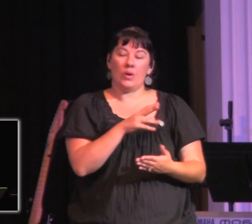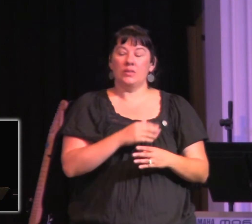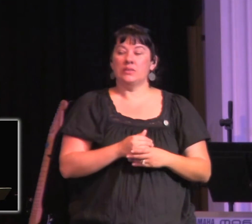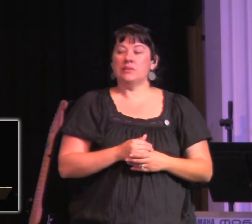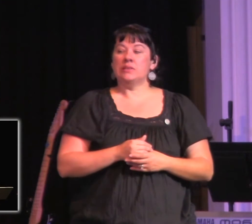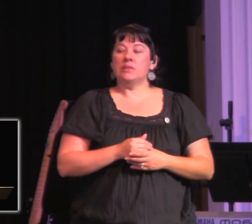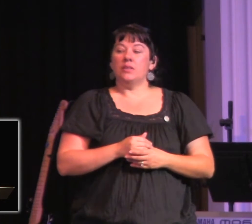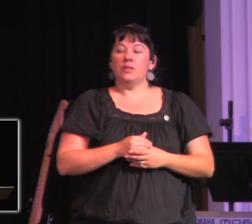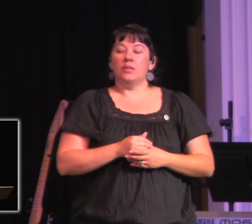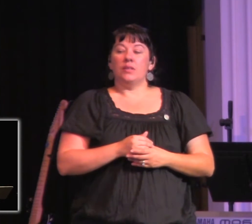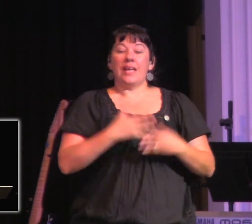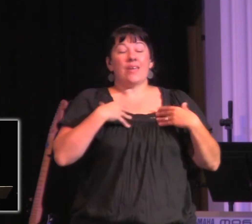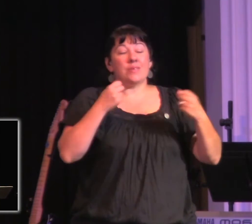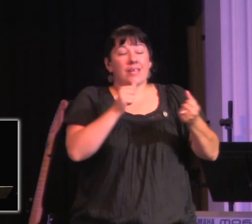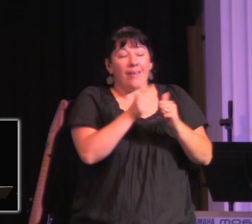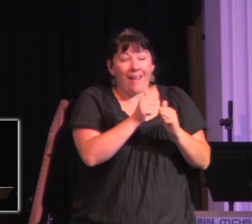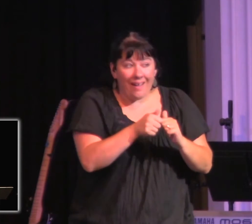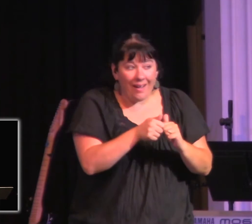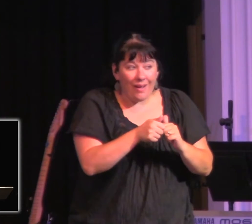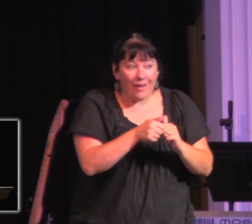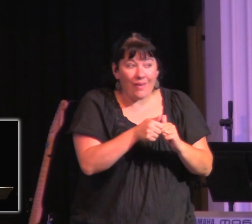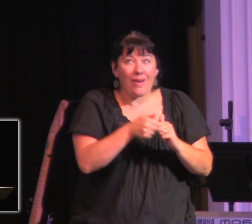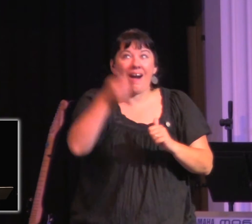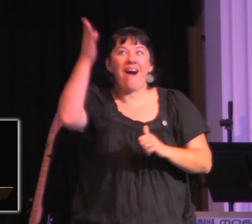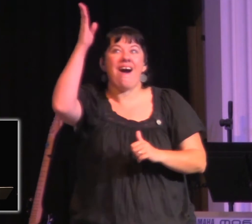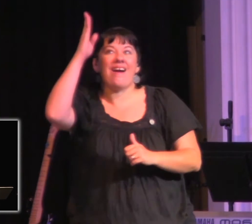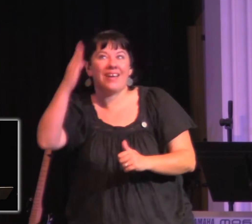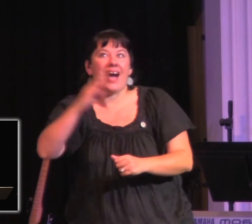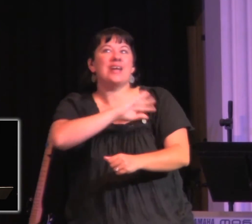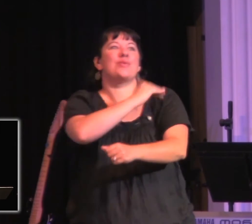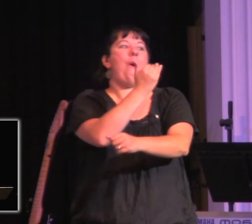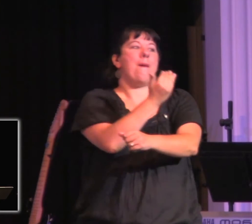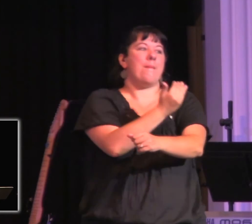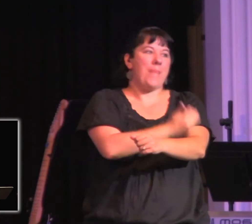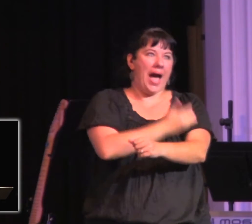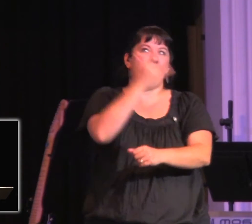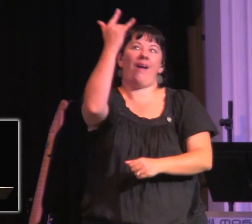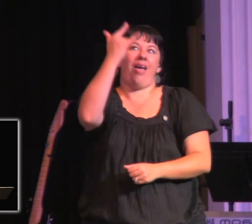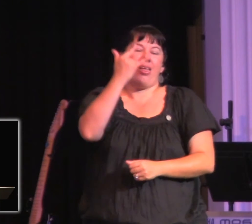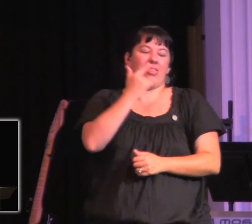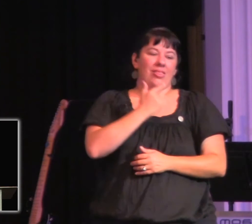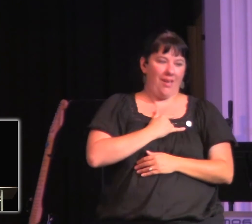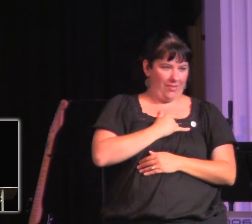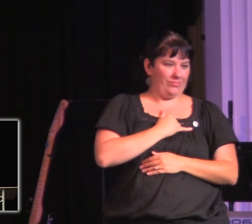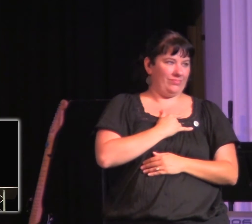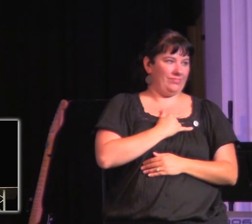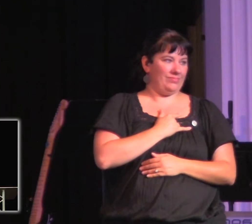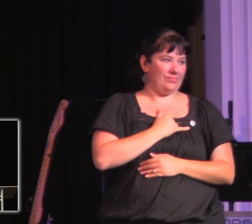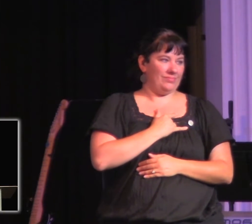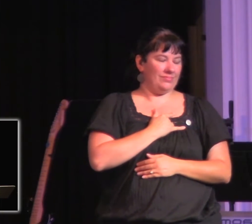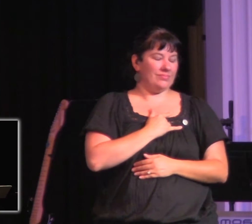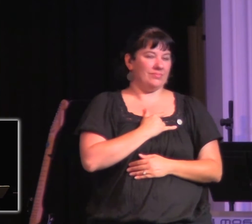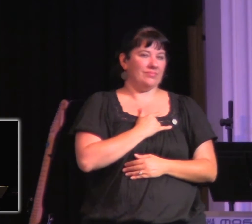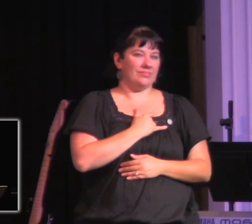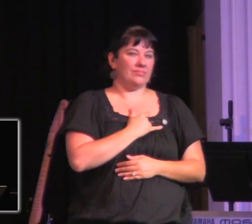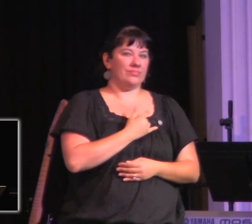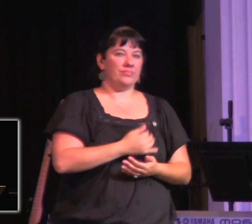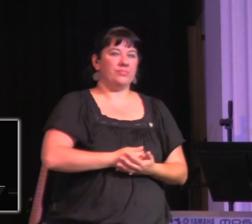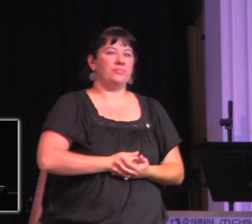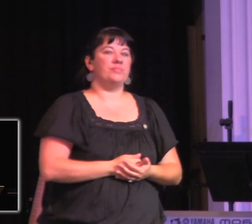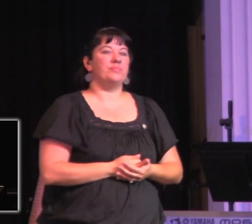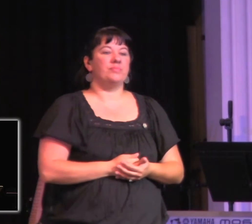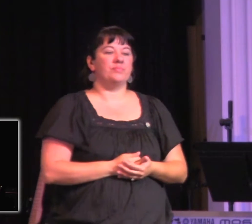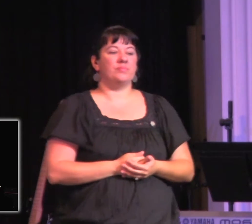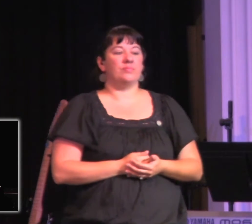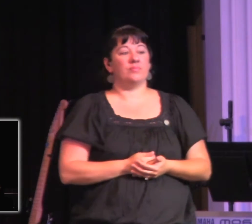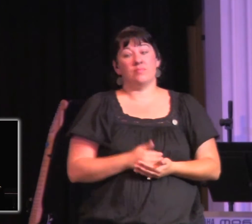that's what we need. We need to encounter the power and the love of Jesus. Listen, what the